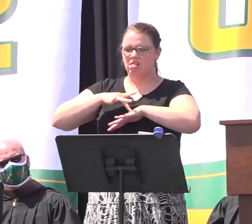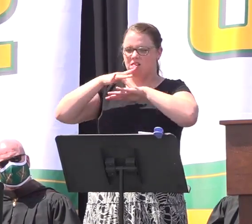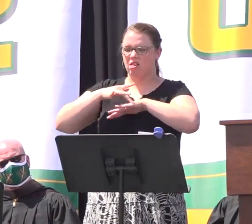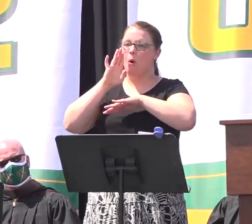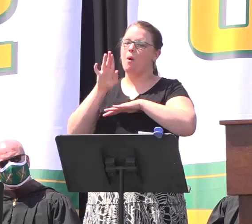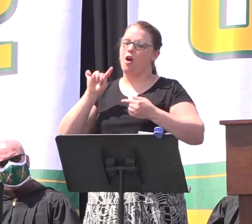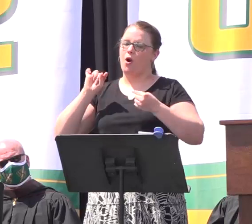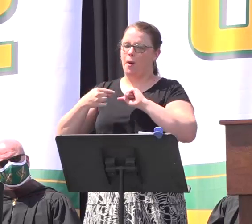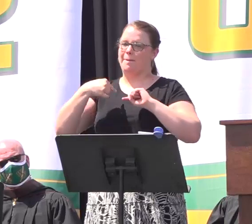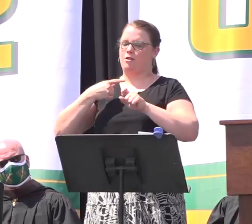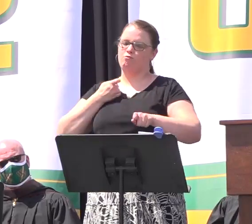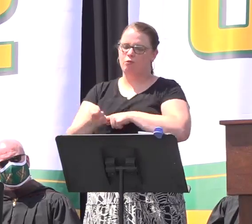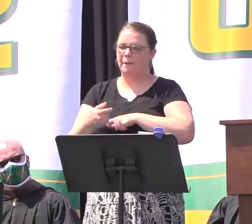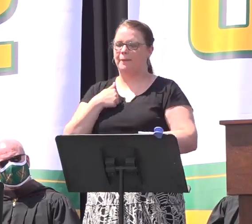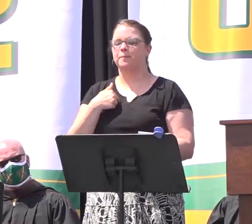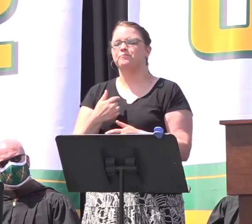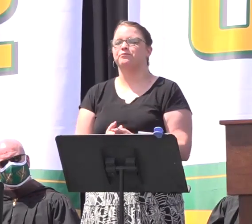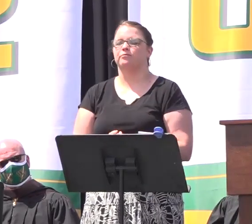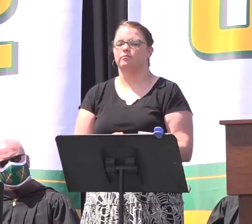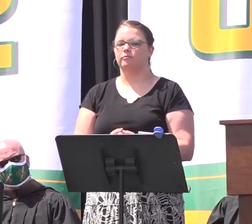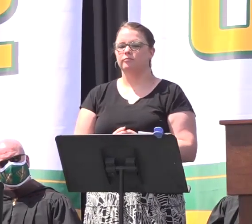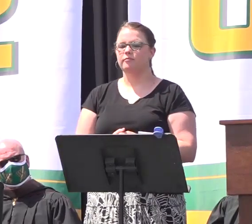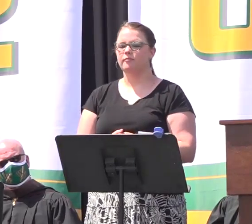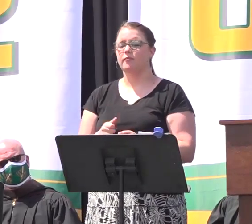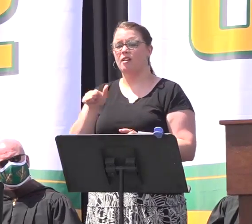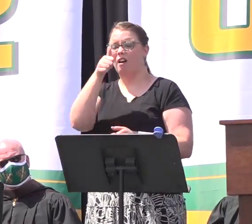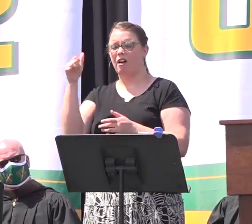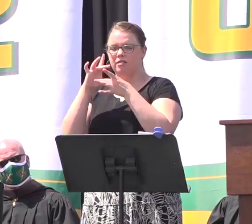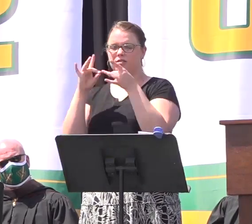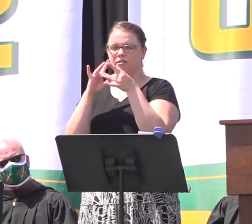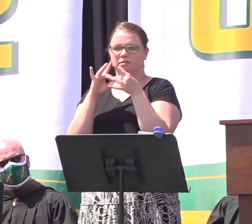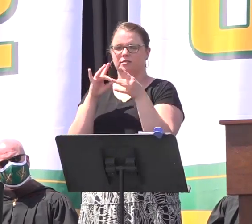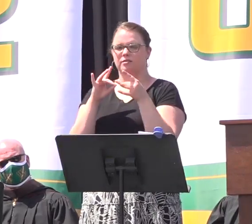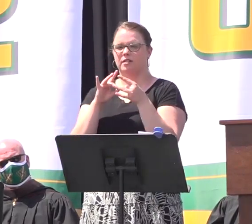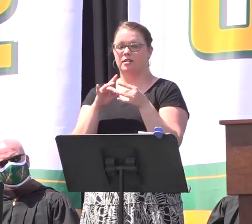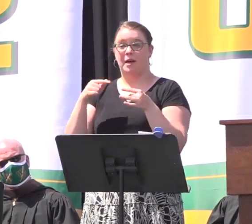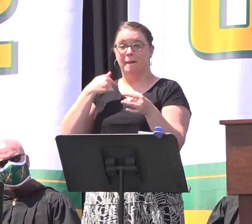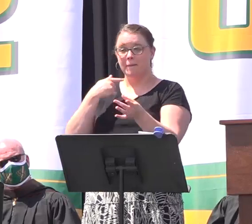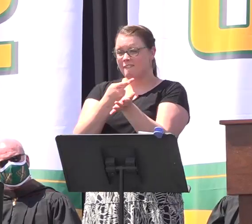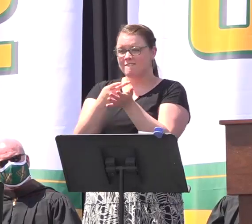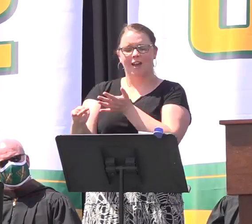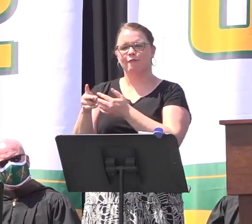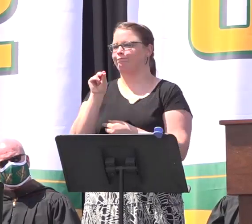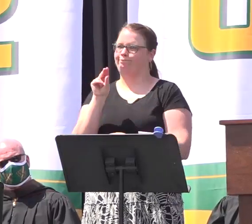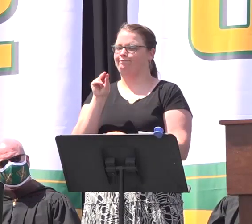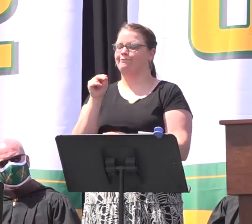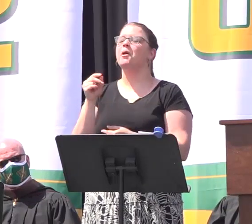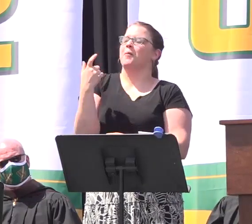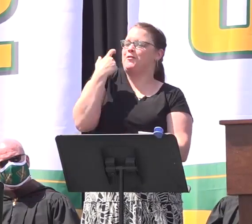things, said, quote, "I have not failed. I have just found 10,000 ways that don't